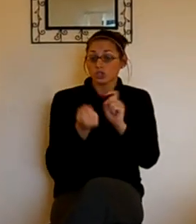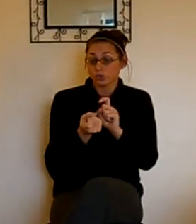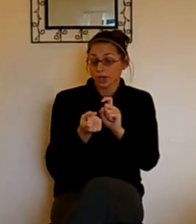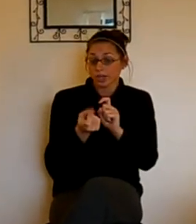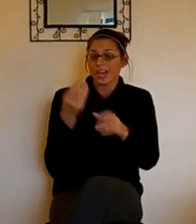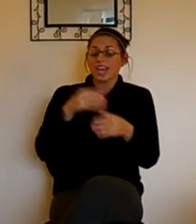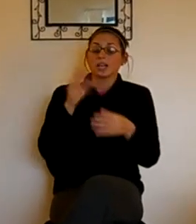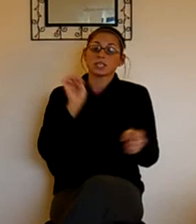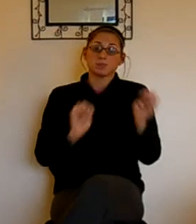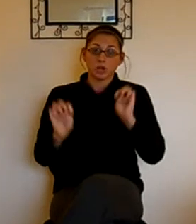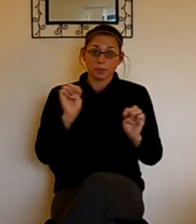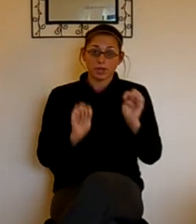experiment.